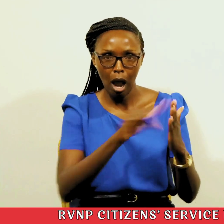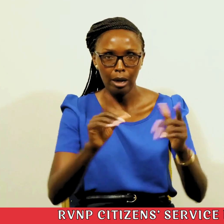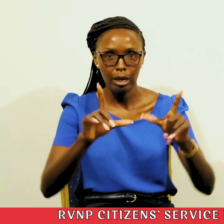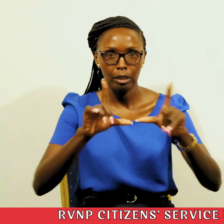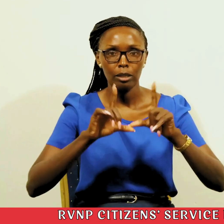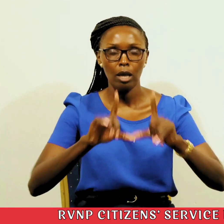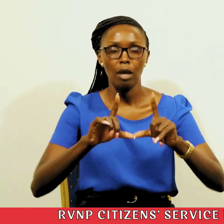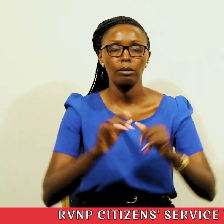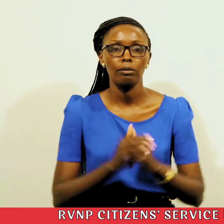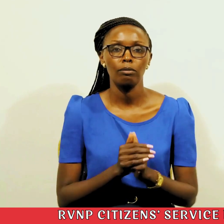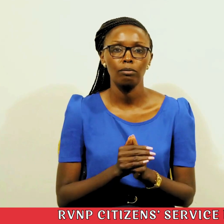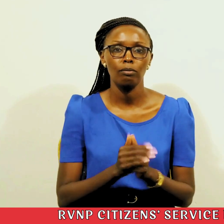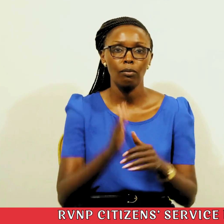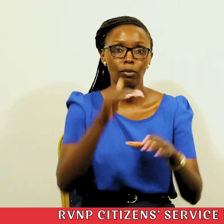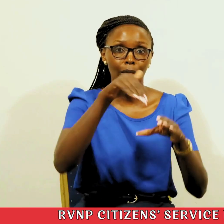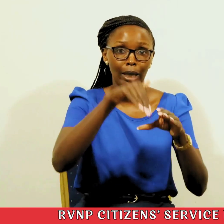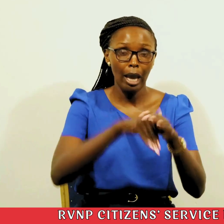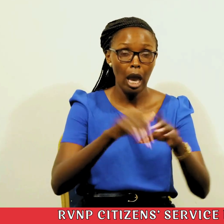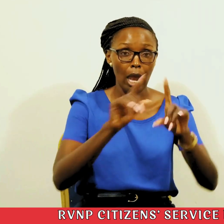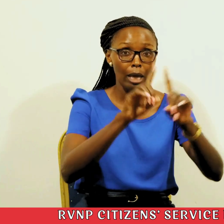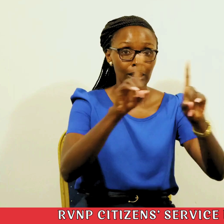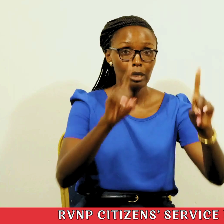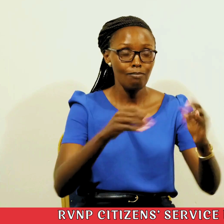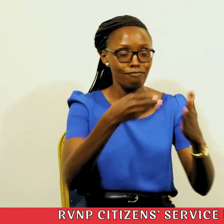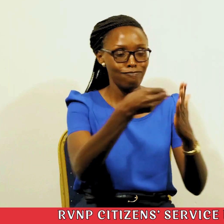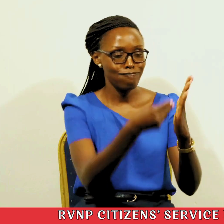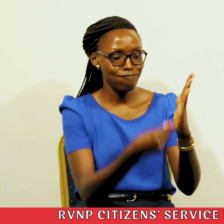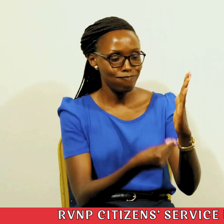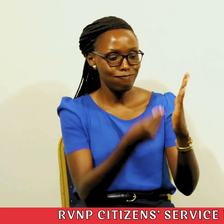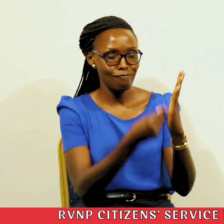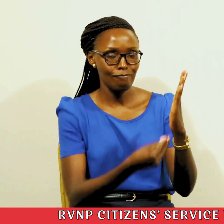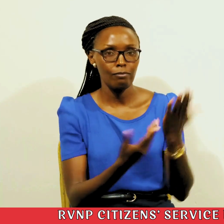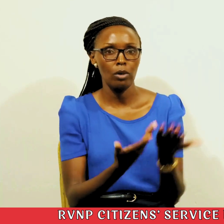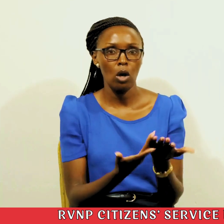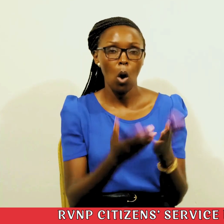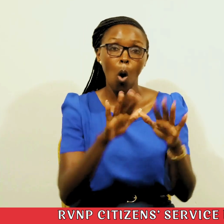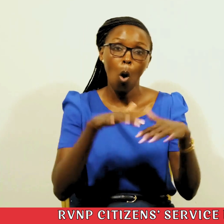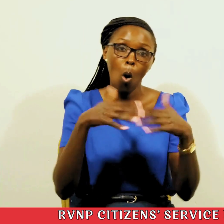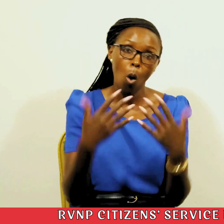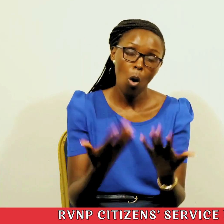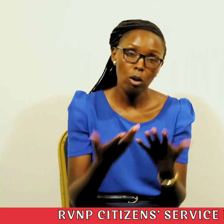Internal exam transcripts or certificates